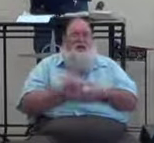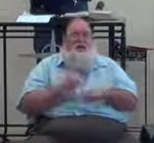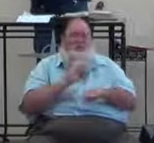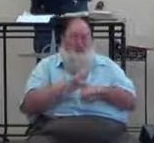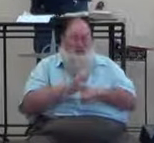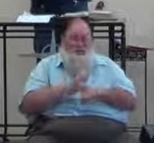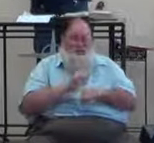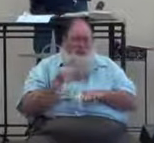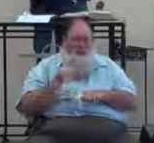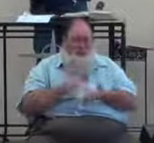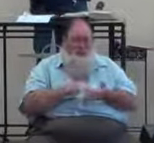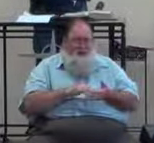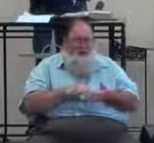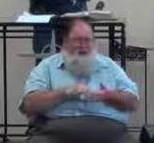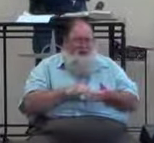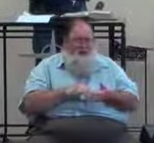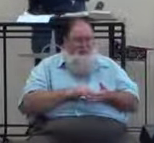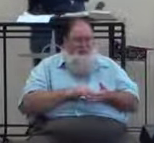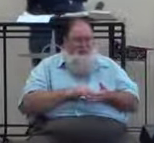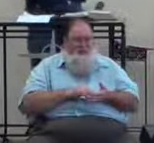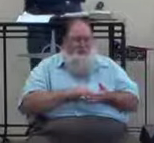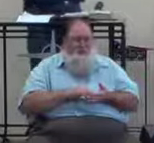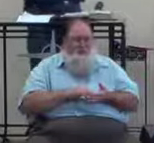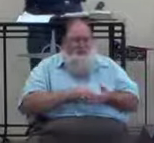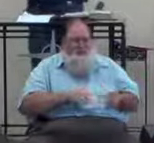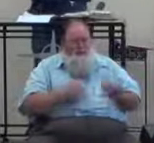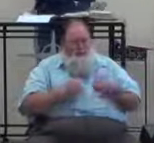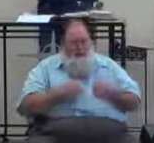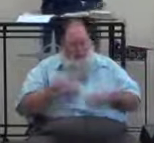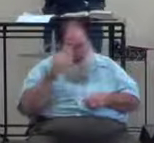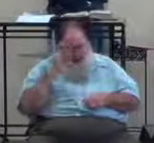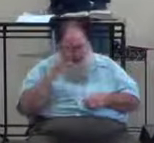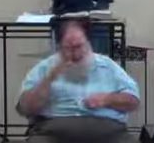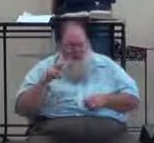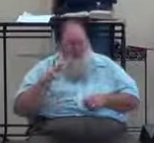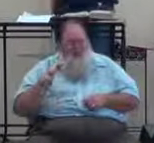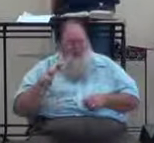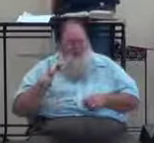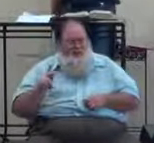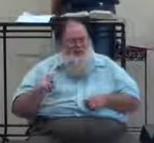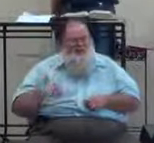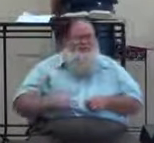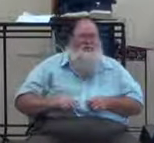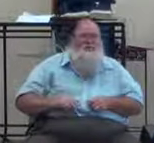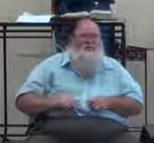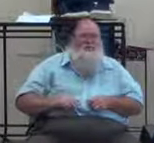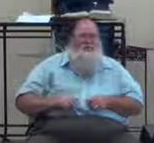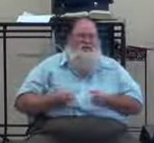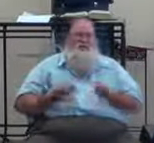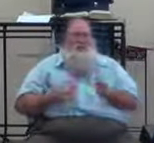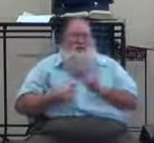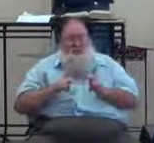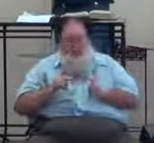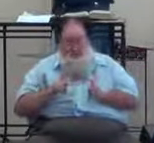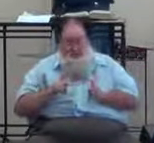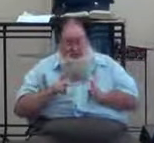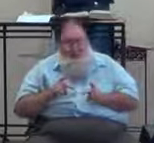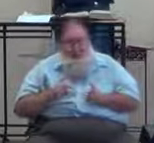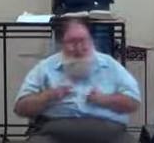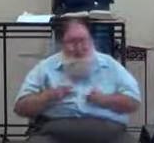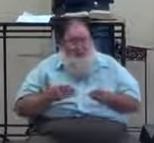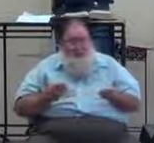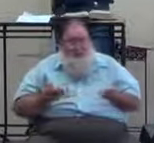strong. I don't know Kendallville's population now, but it's not even as big as Kendallville right